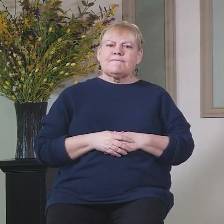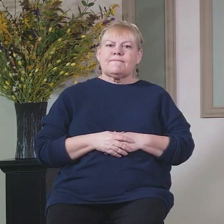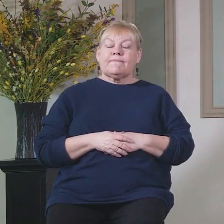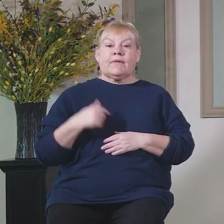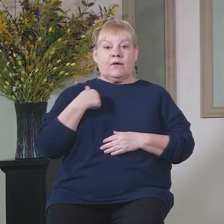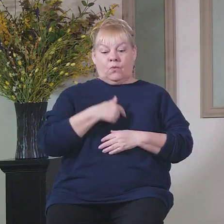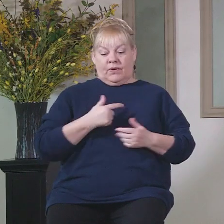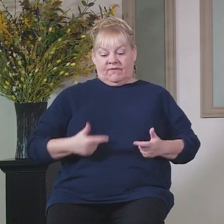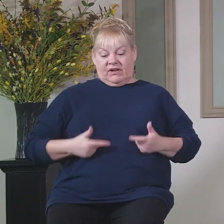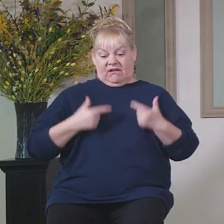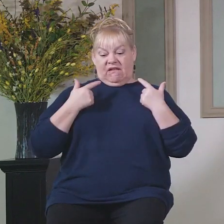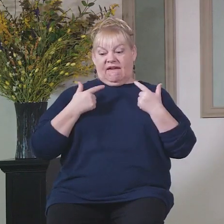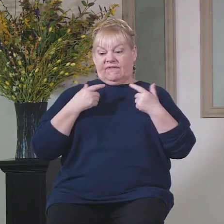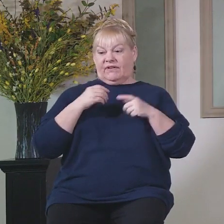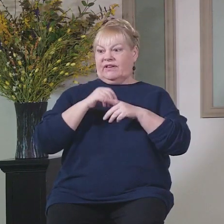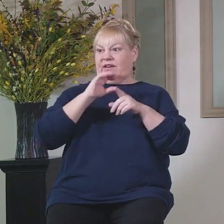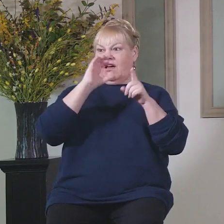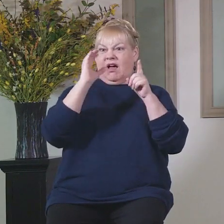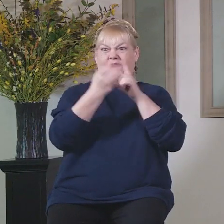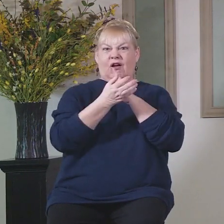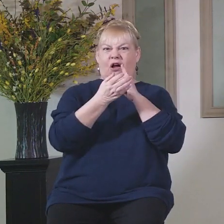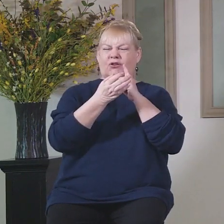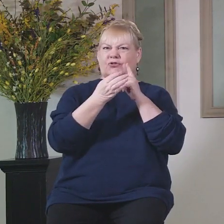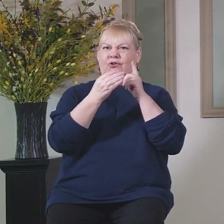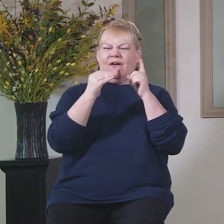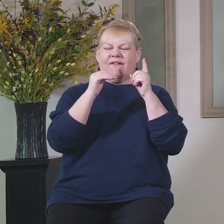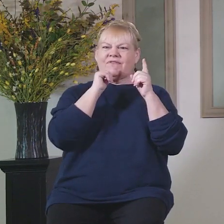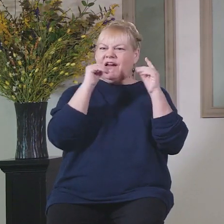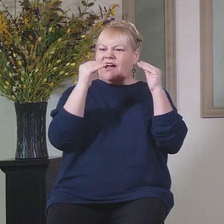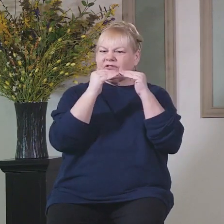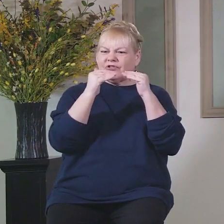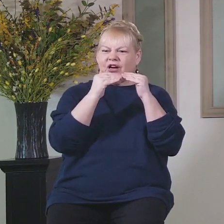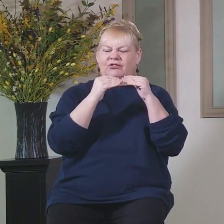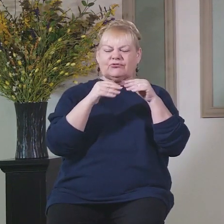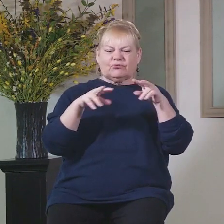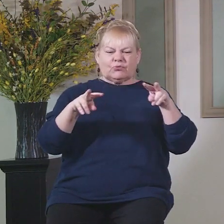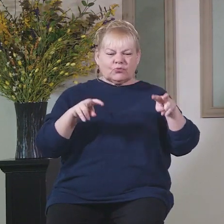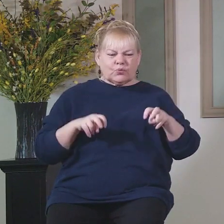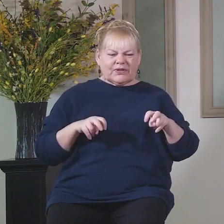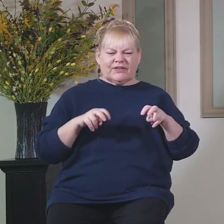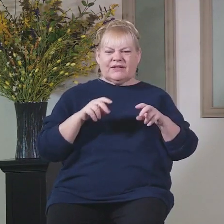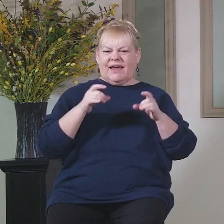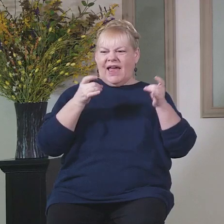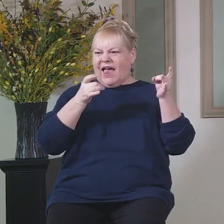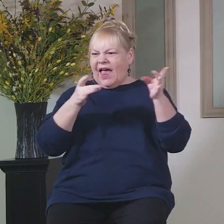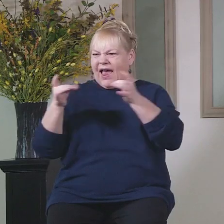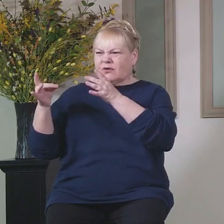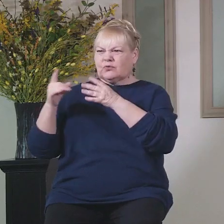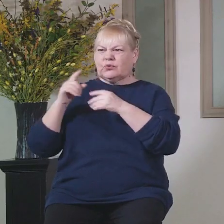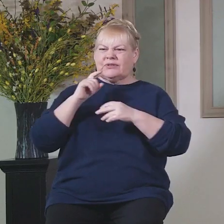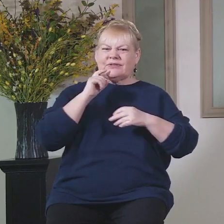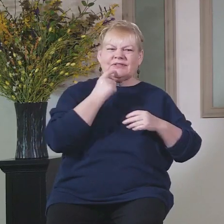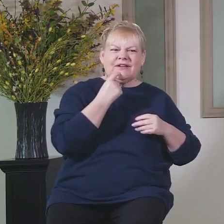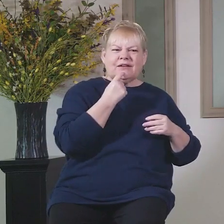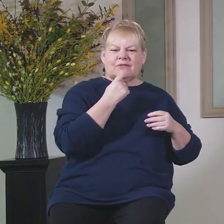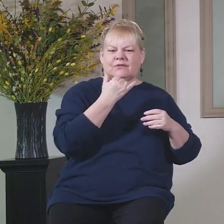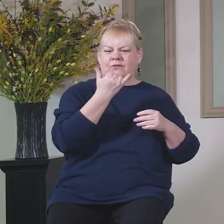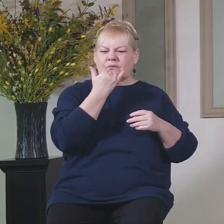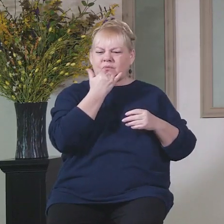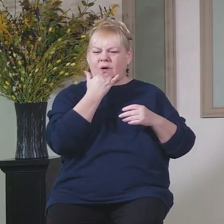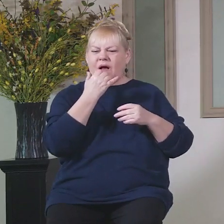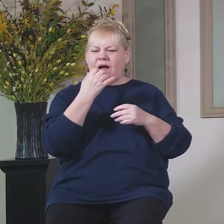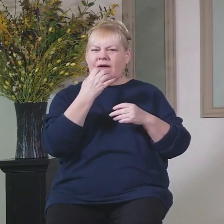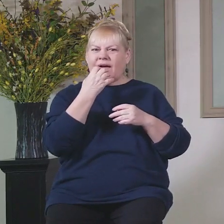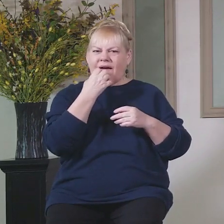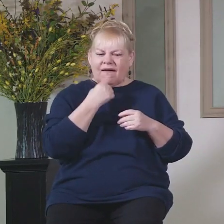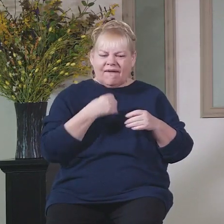We've been living in this culture of injustice and greed and hatred and jealousy, all these misplaced values and